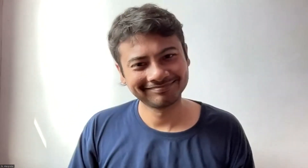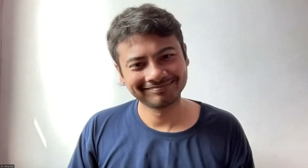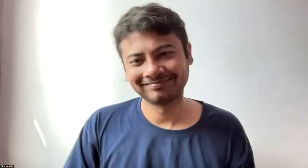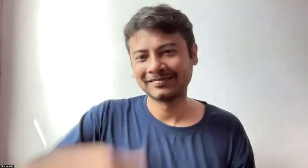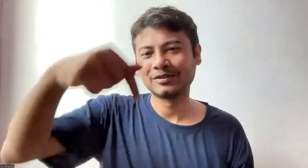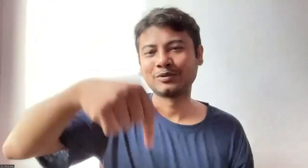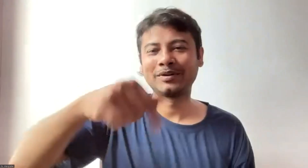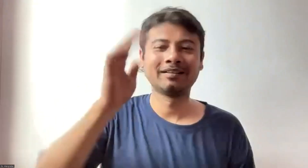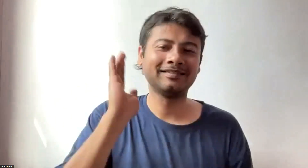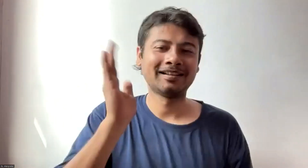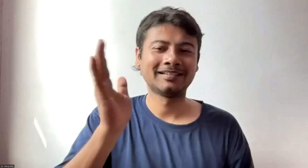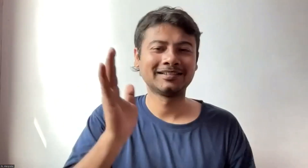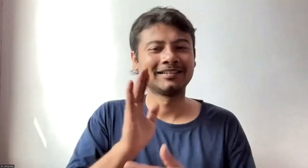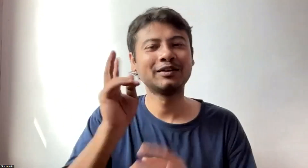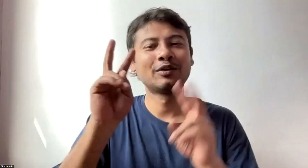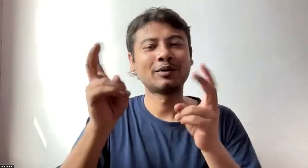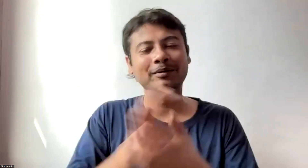back with few questions.